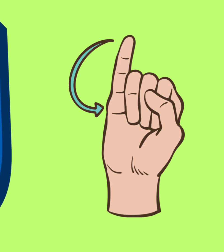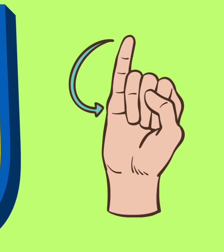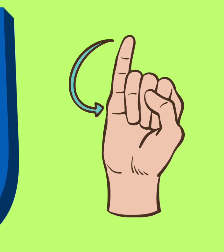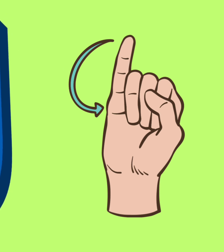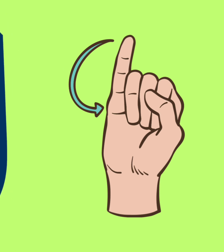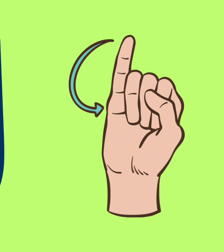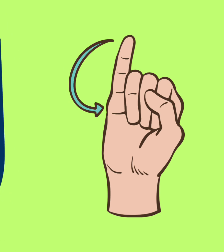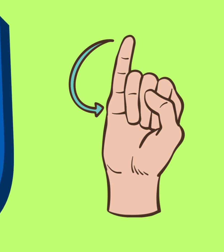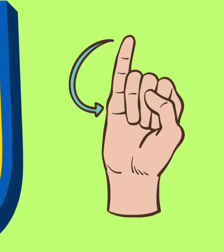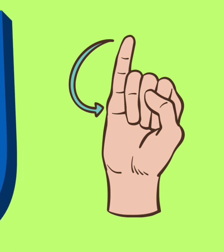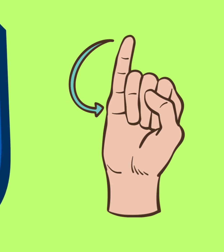J.